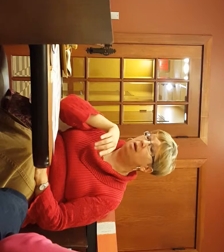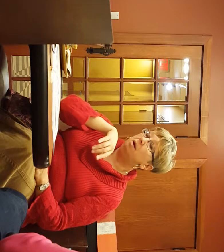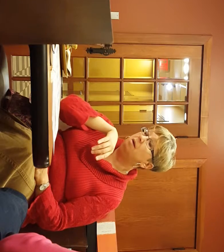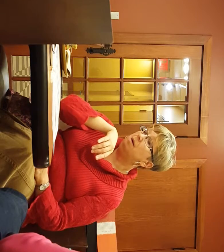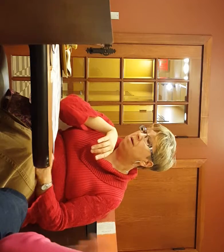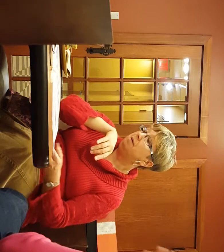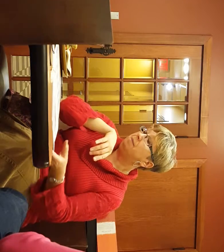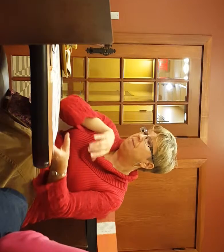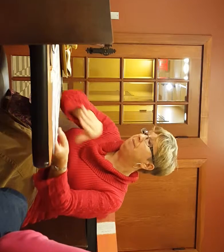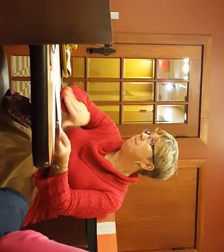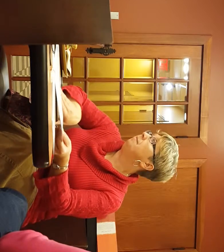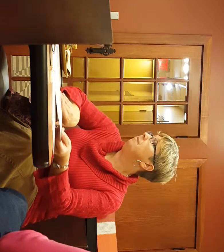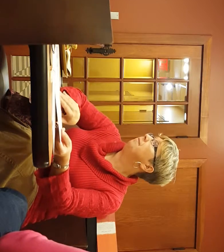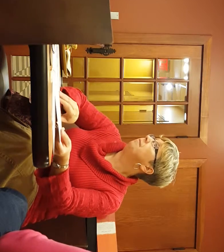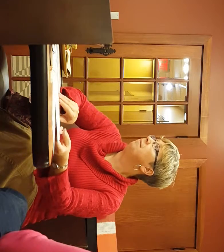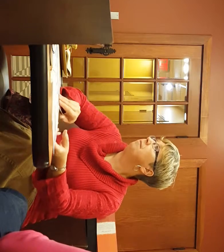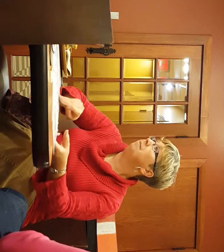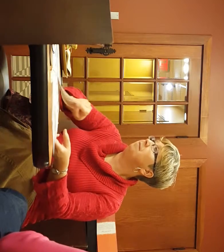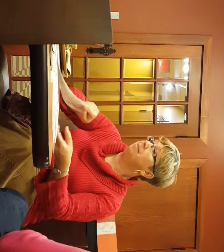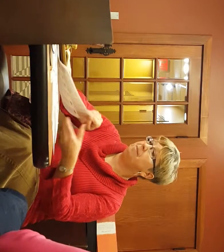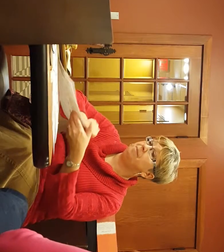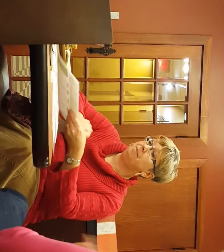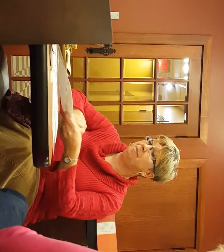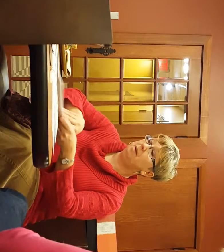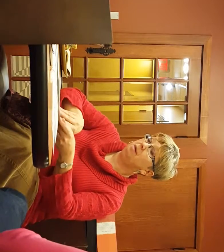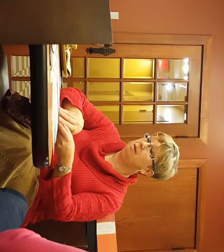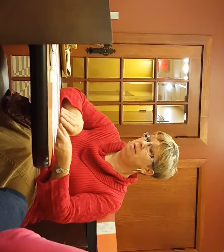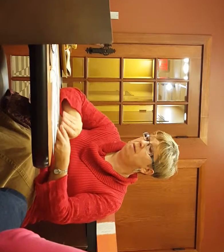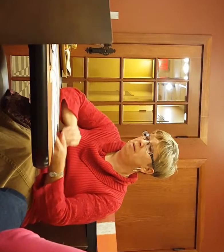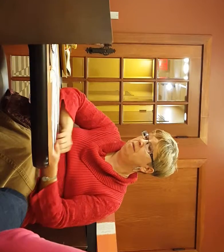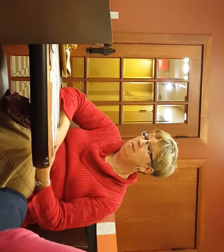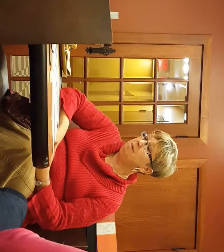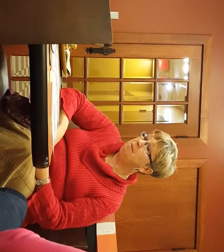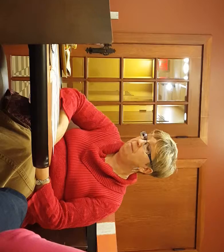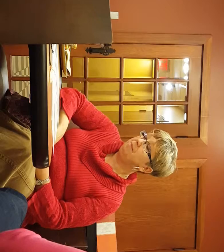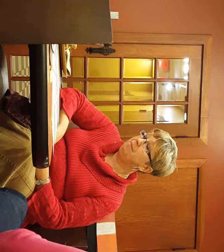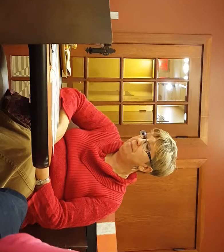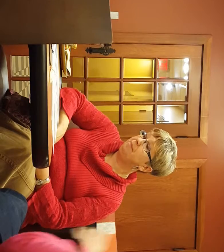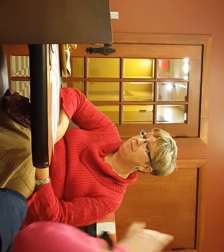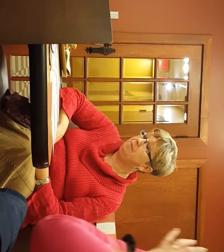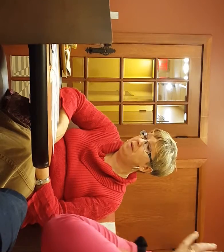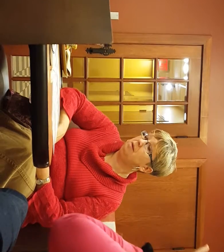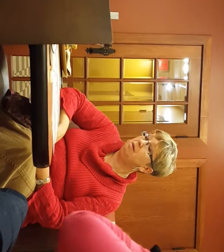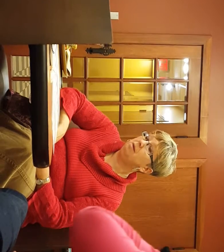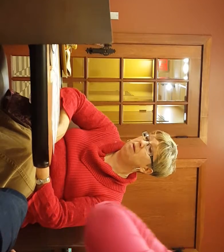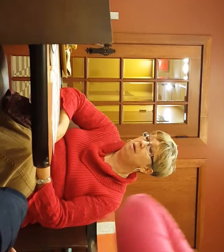but the FDA's labeling requirements did. Okay. So you're still welcome to use them however you want at